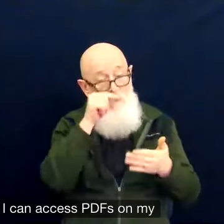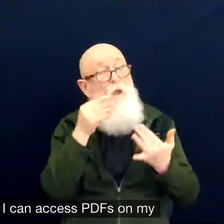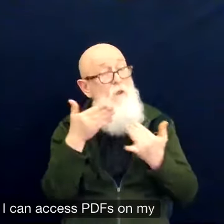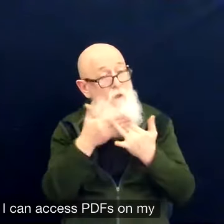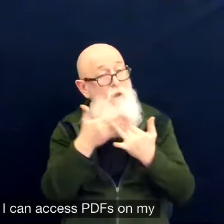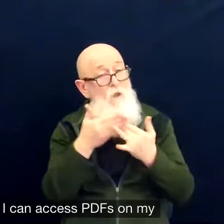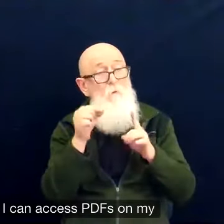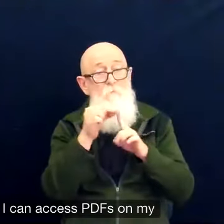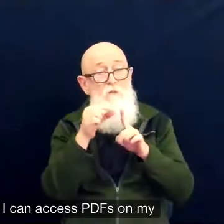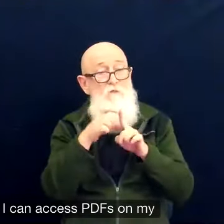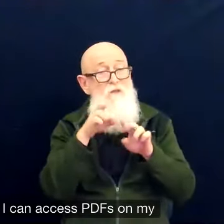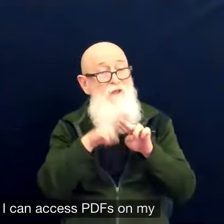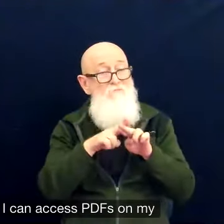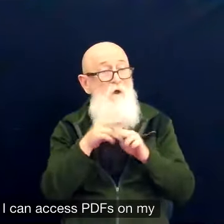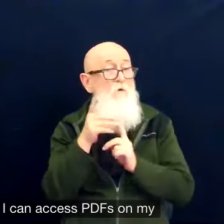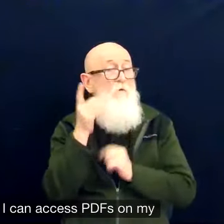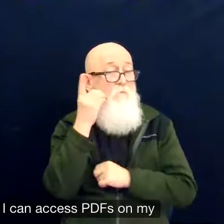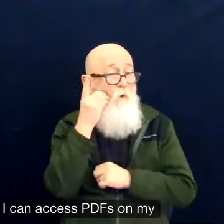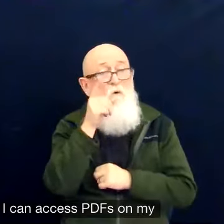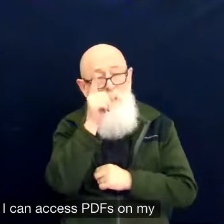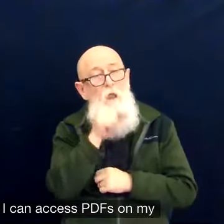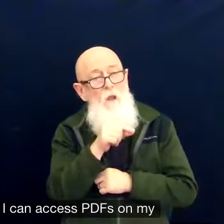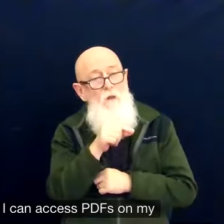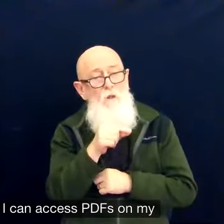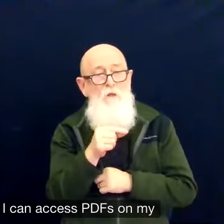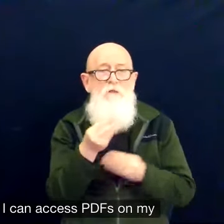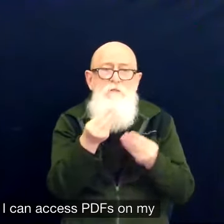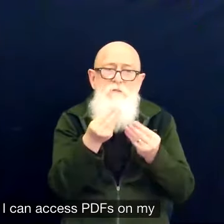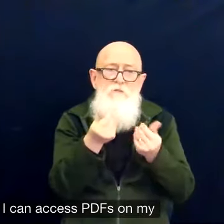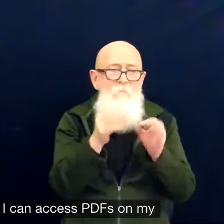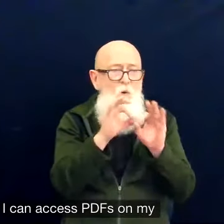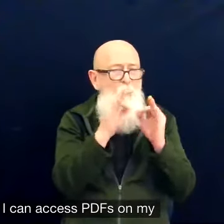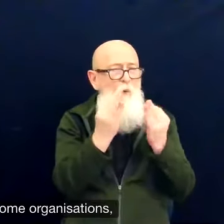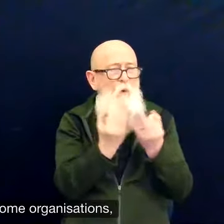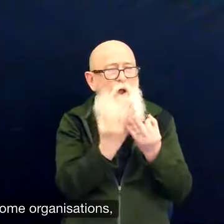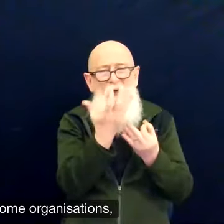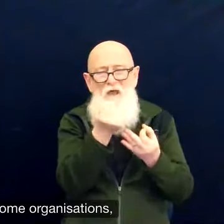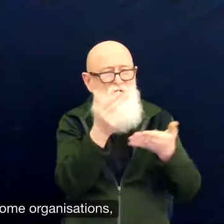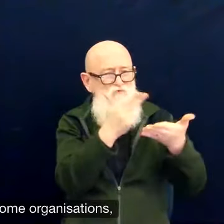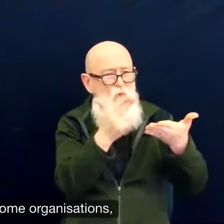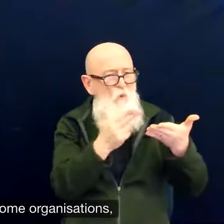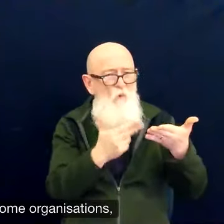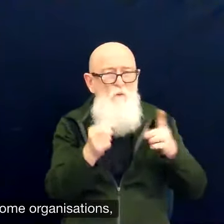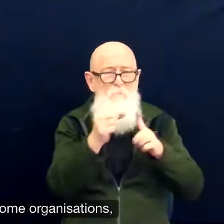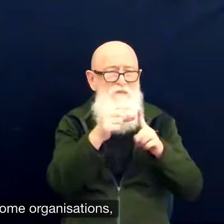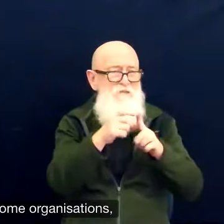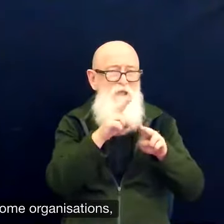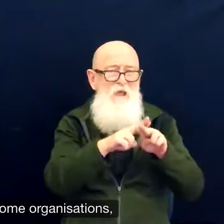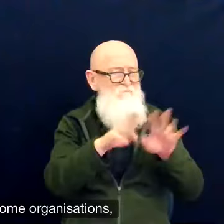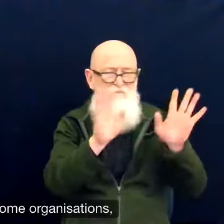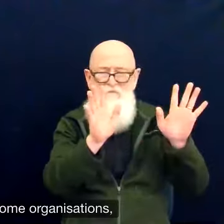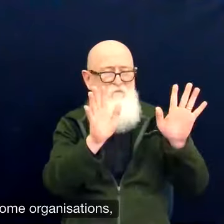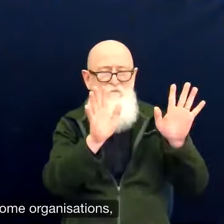Some organizations, their PDFs have drawings and things like that, but if it's a very plain,